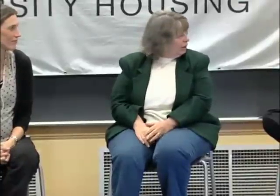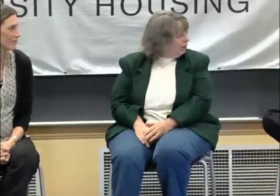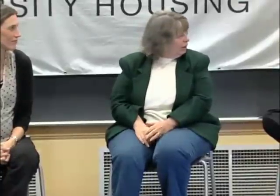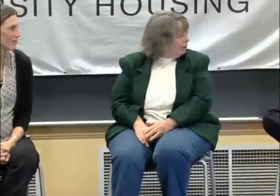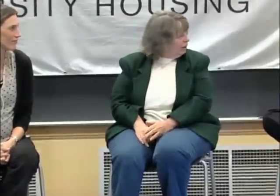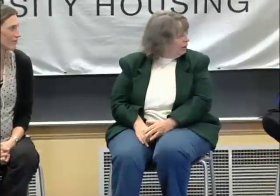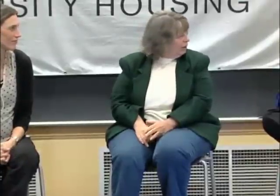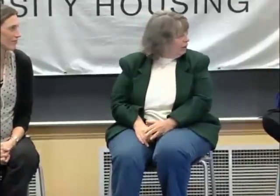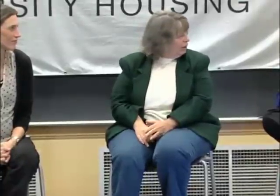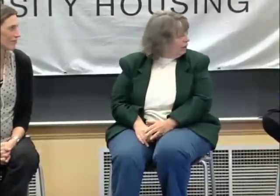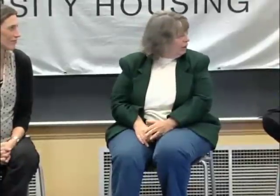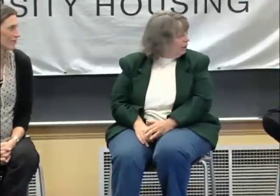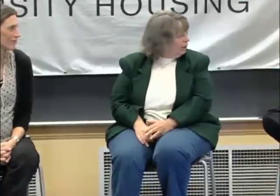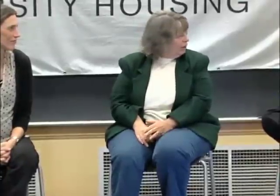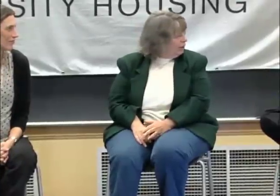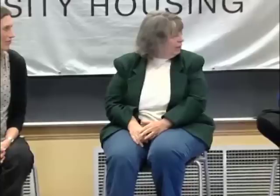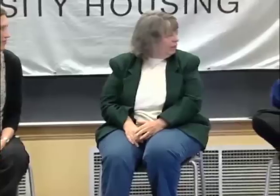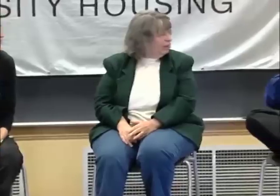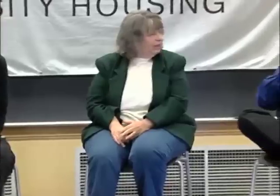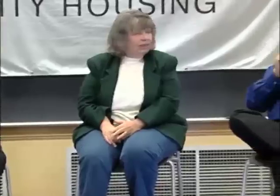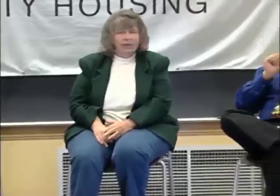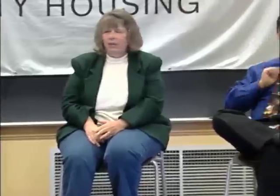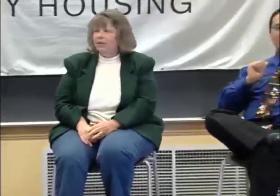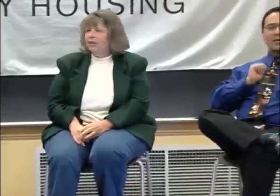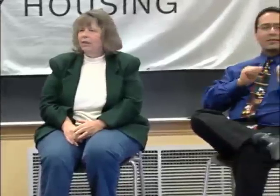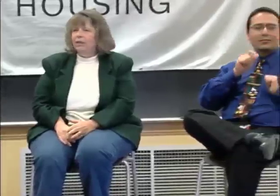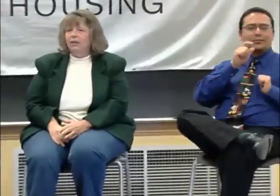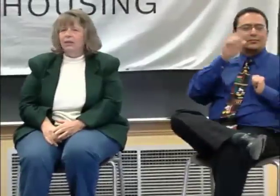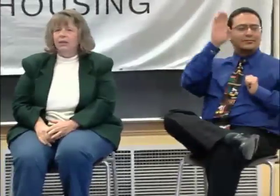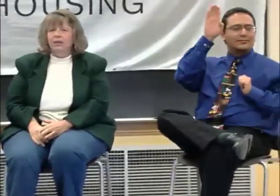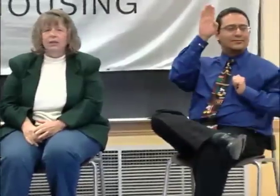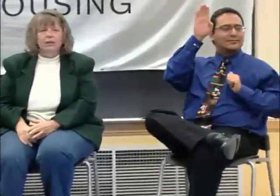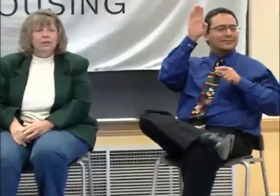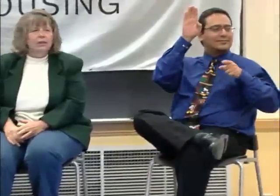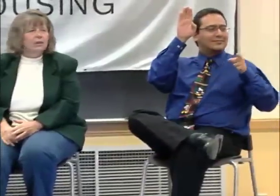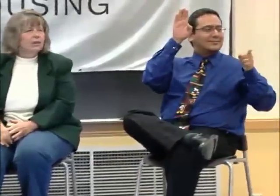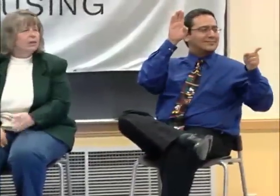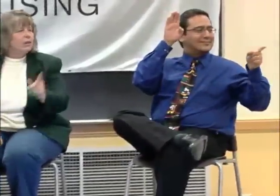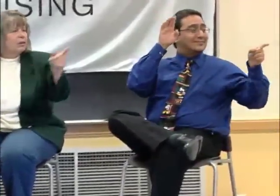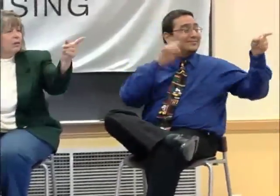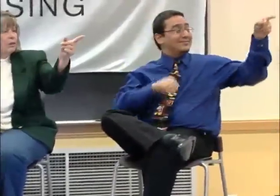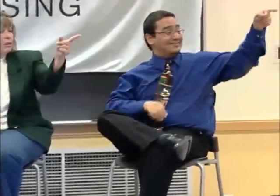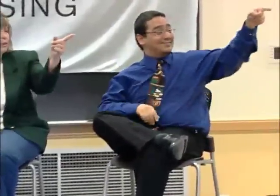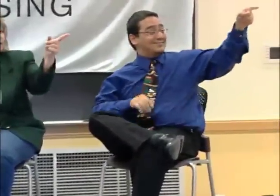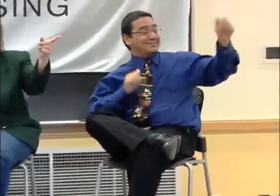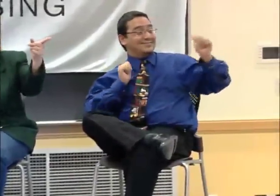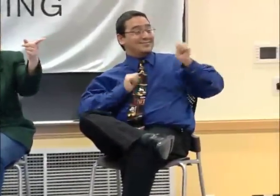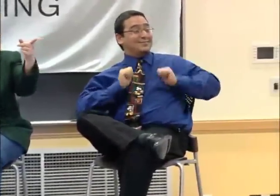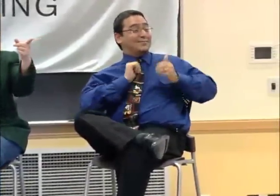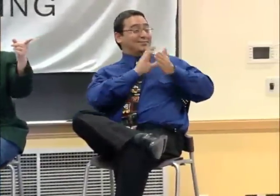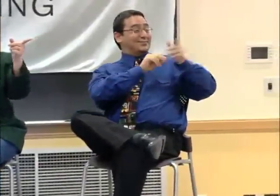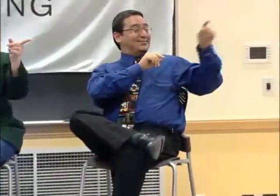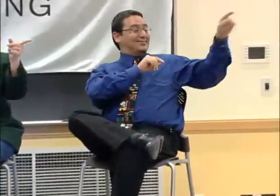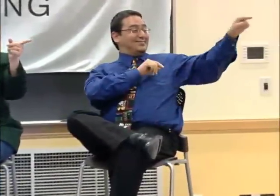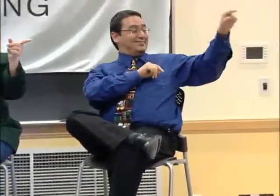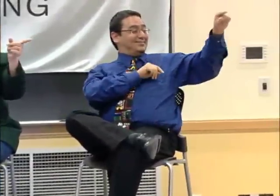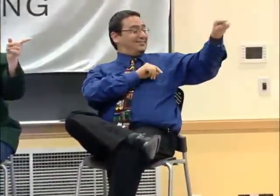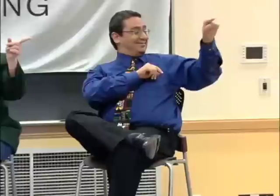I'm curious, who of you have studied drama or studied acting? Raise your hand. Show of hands.